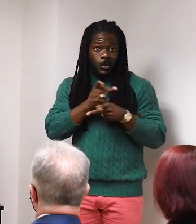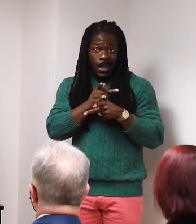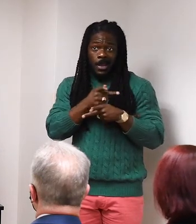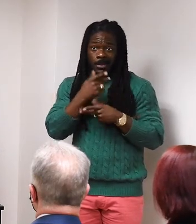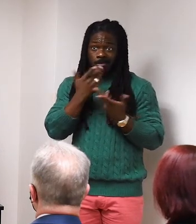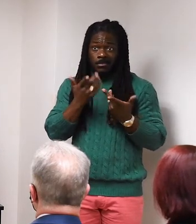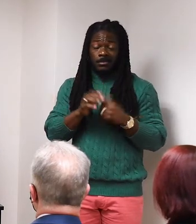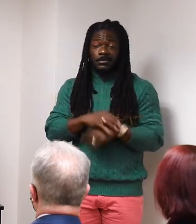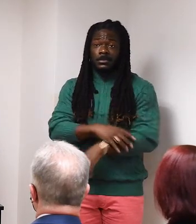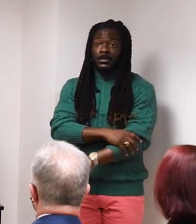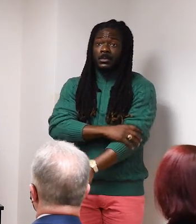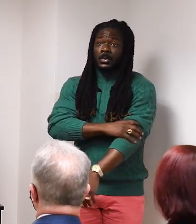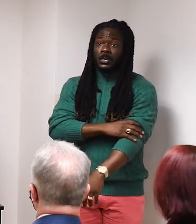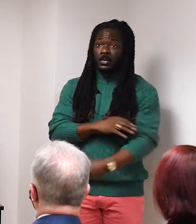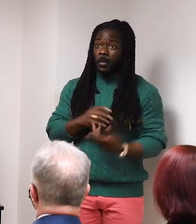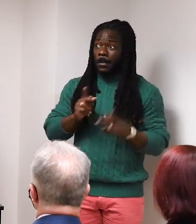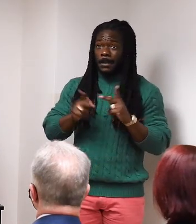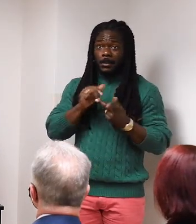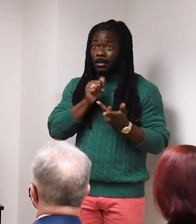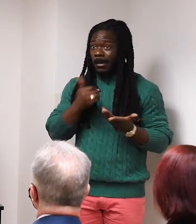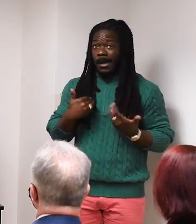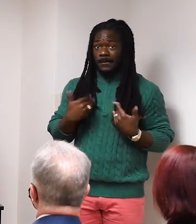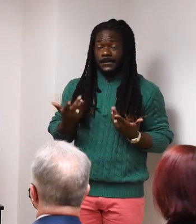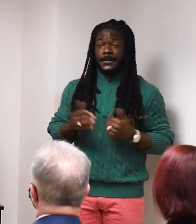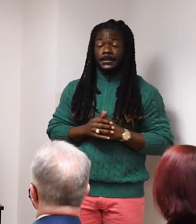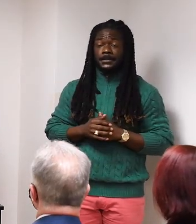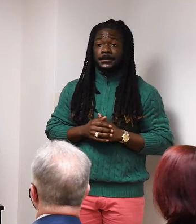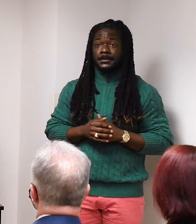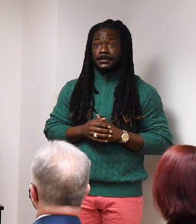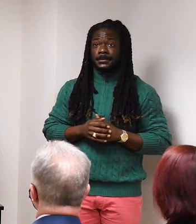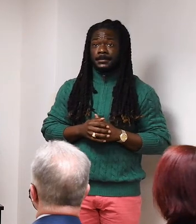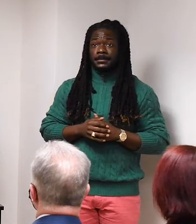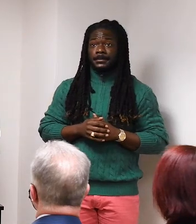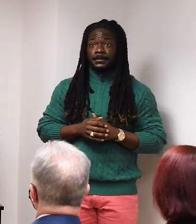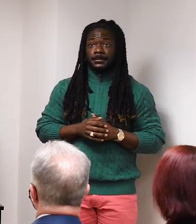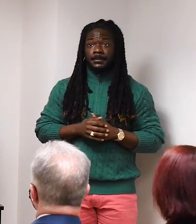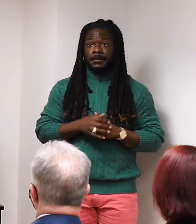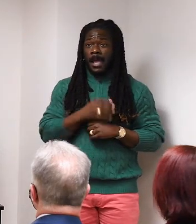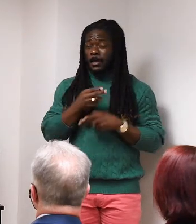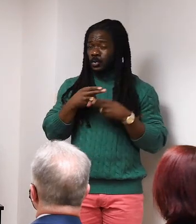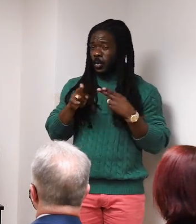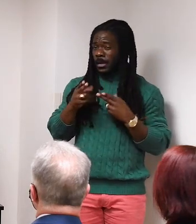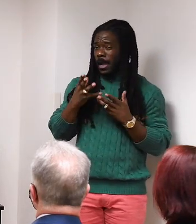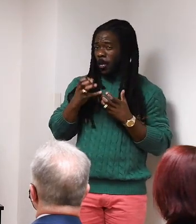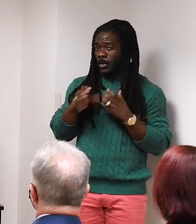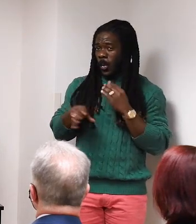medical care, to people who can't otherwise get it. And just briefly, I'm going to